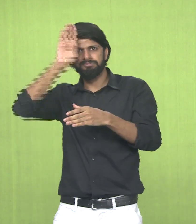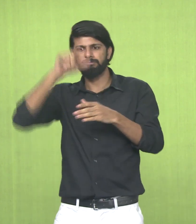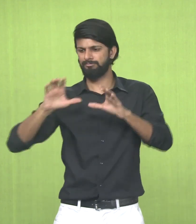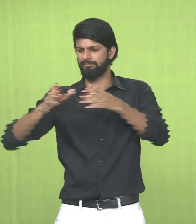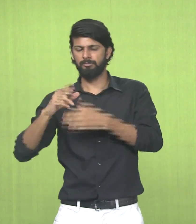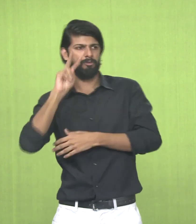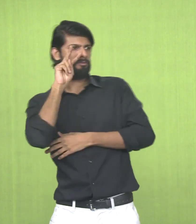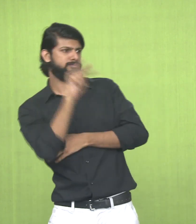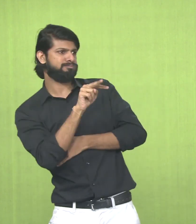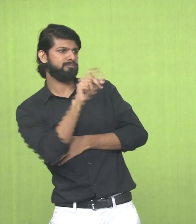court dancers.